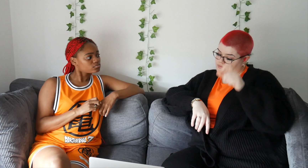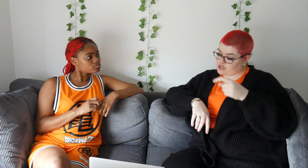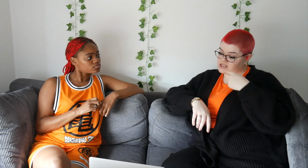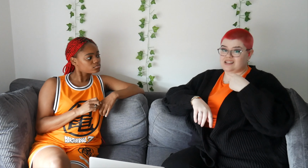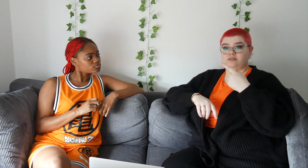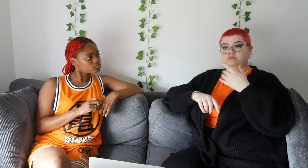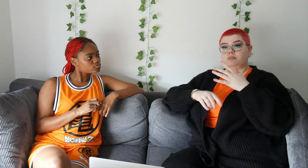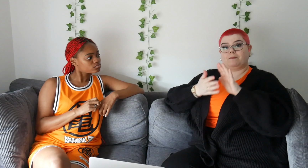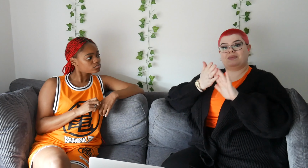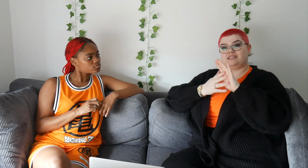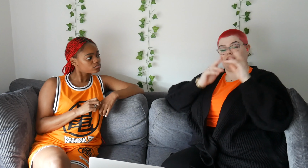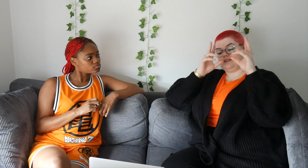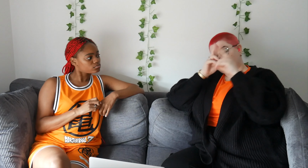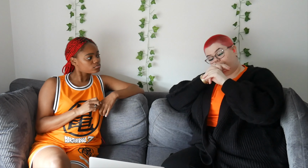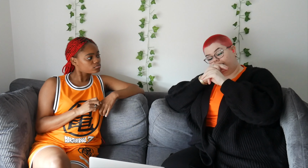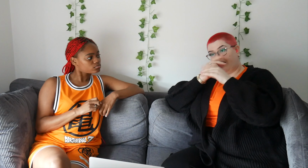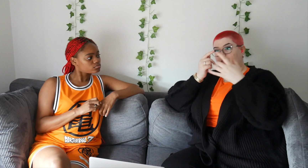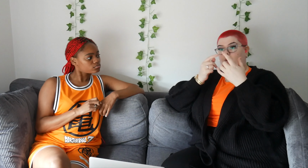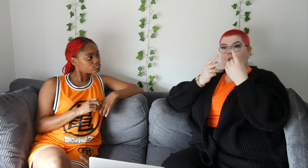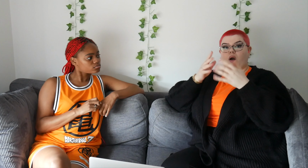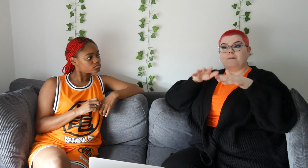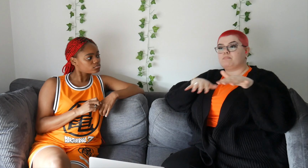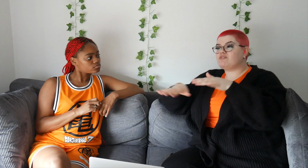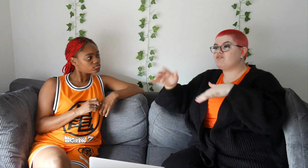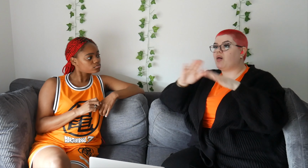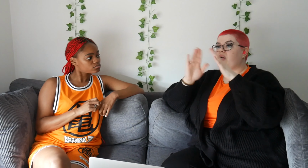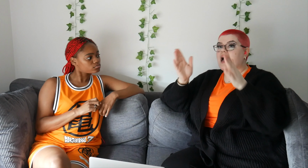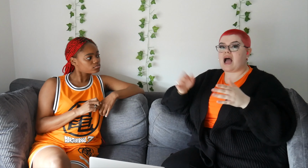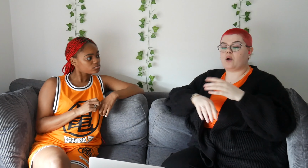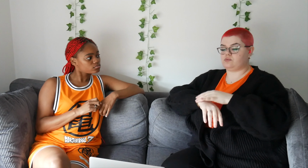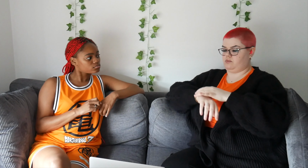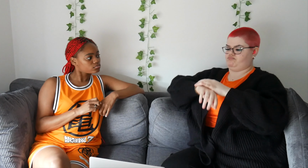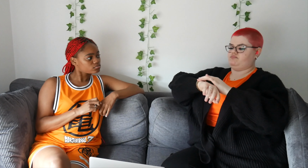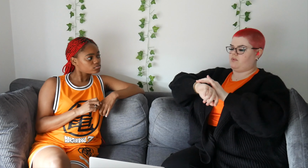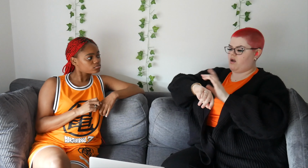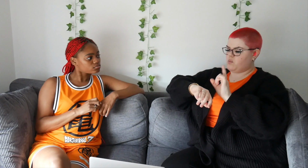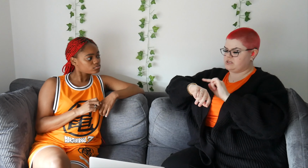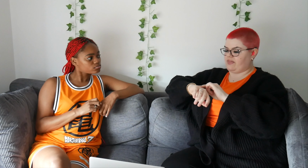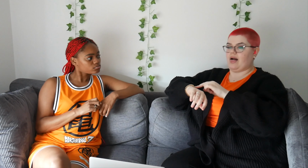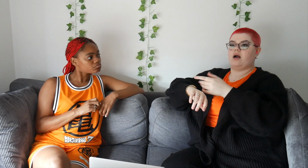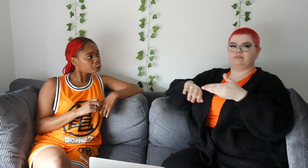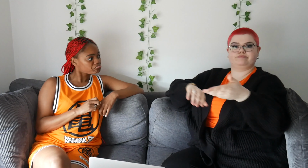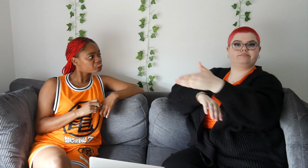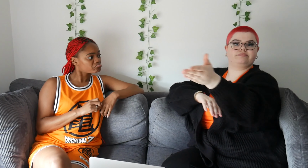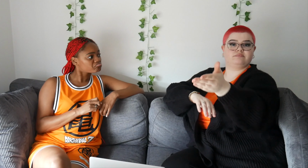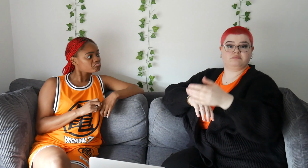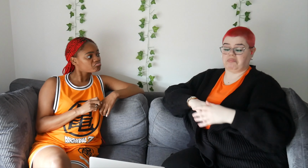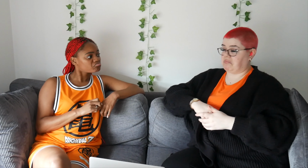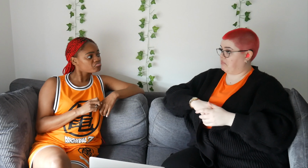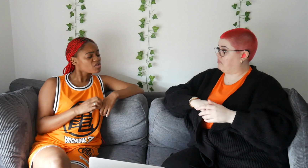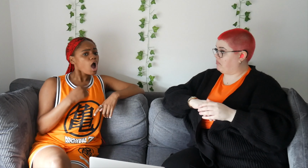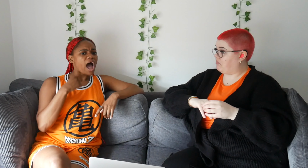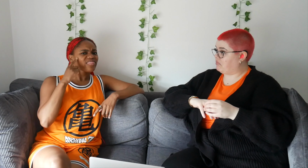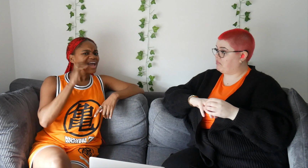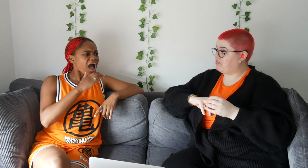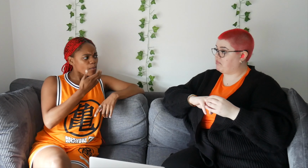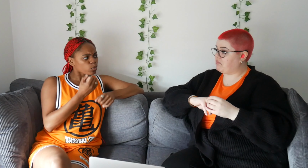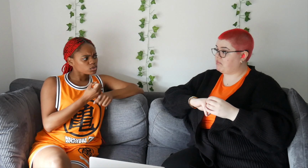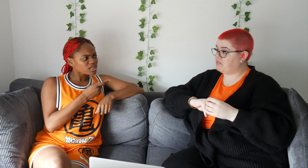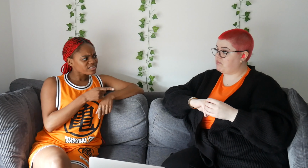this person says that when they sleep or when they move around the house, they get a notification and then they can go to wherever it is. I think Apple does that